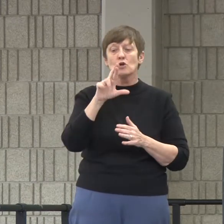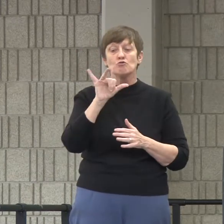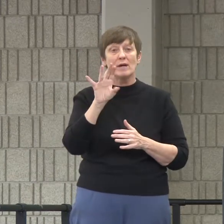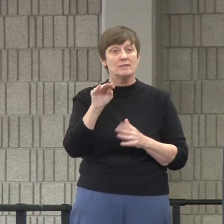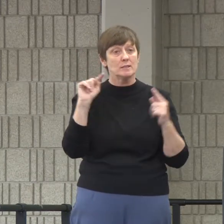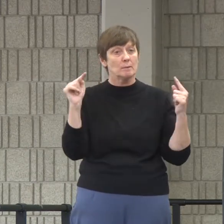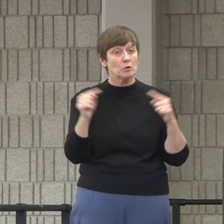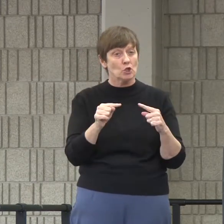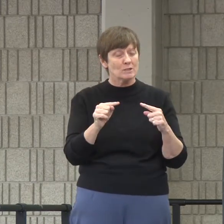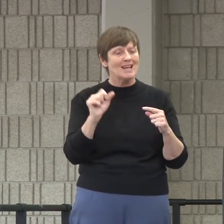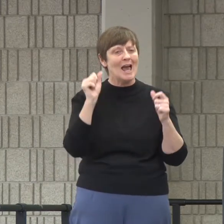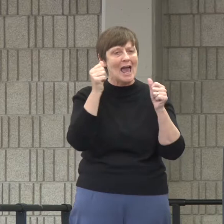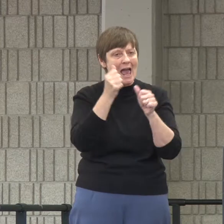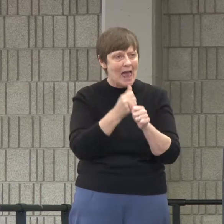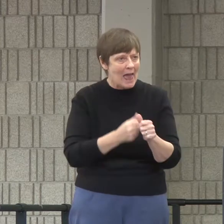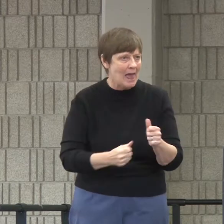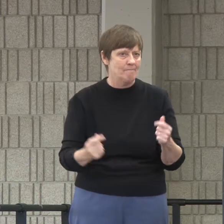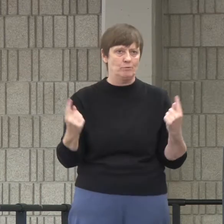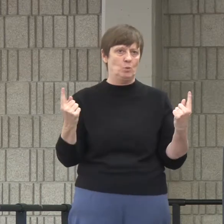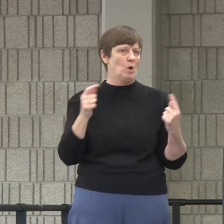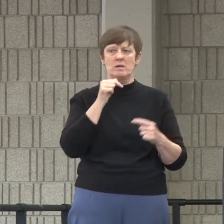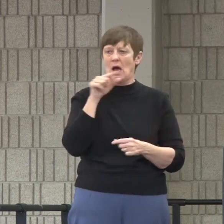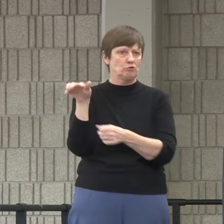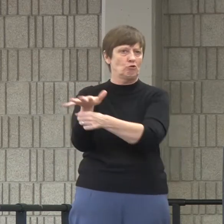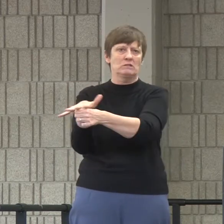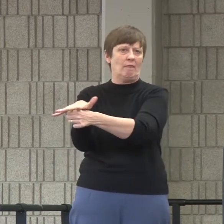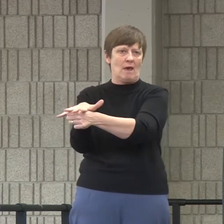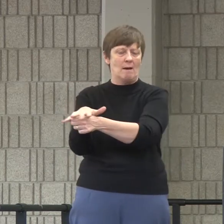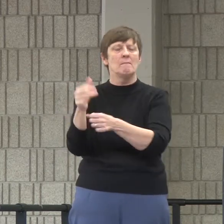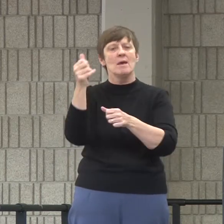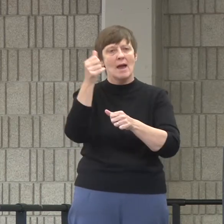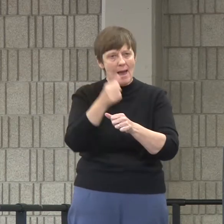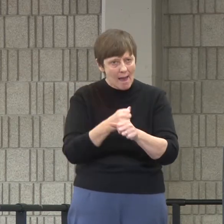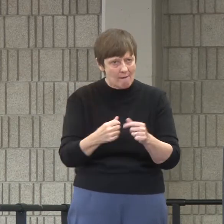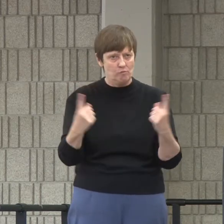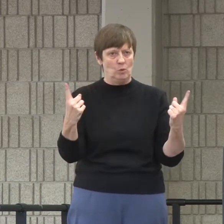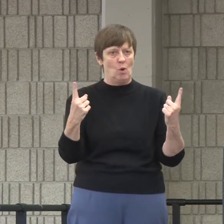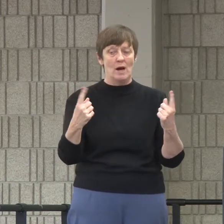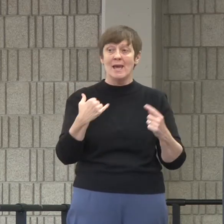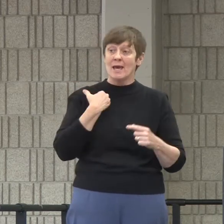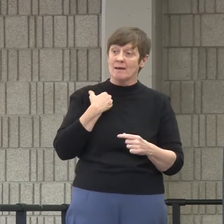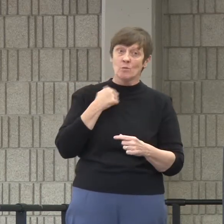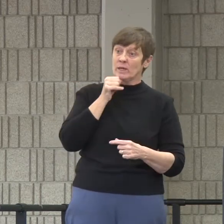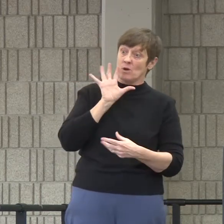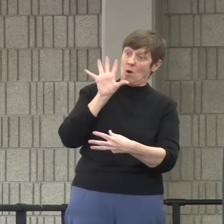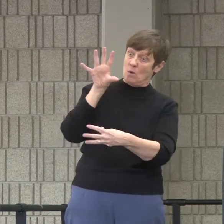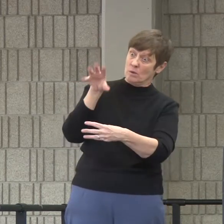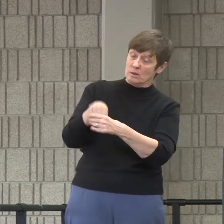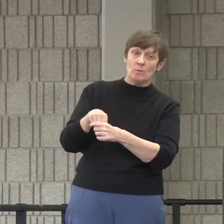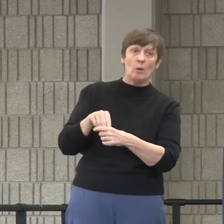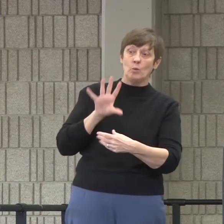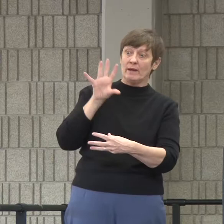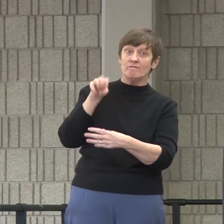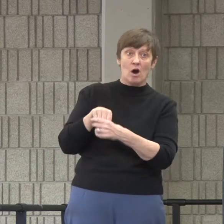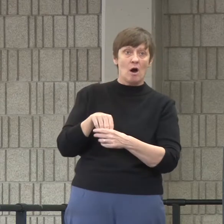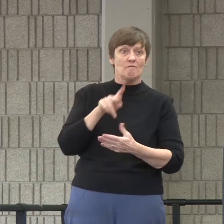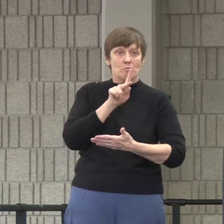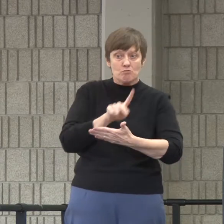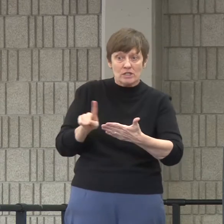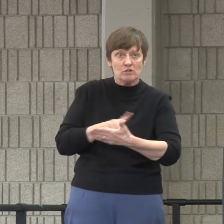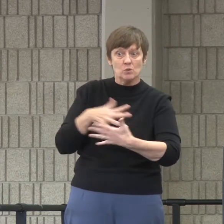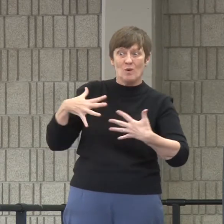everyone. And we all miss out on each other when we engage in prejudice or in